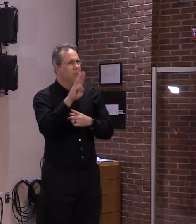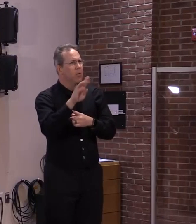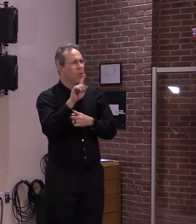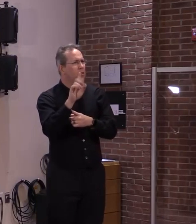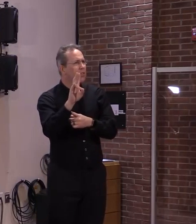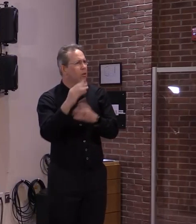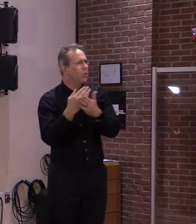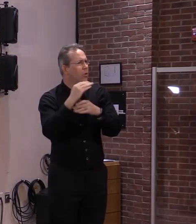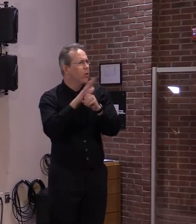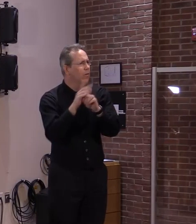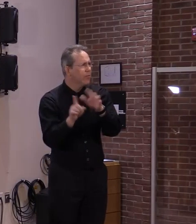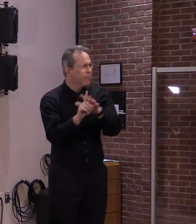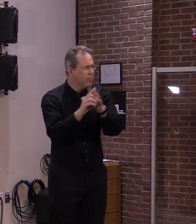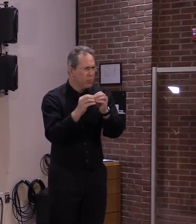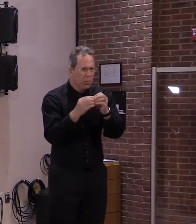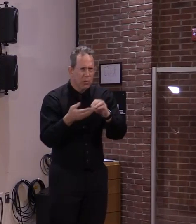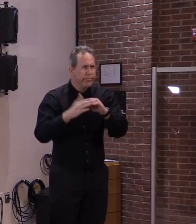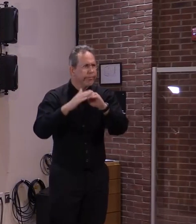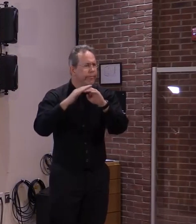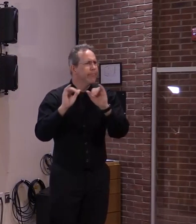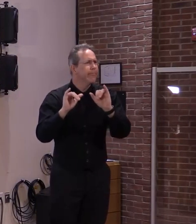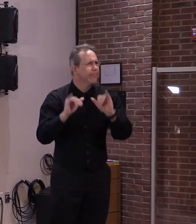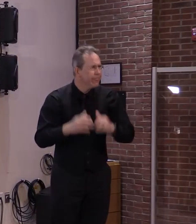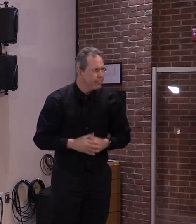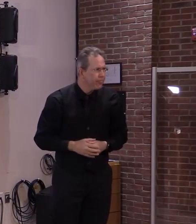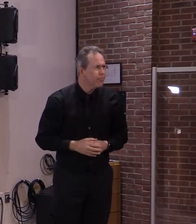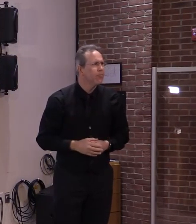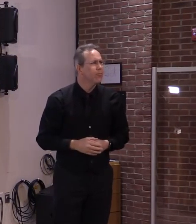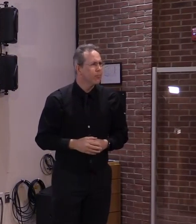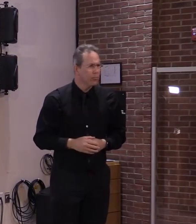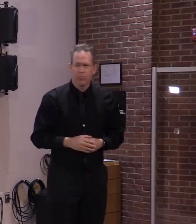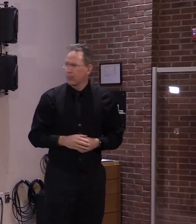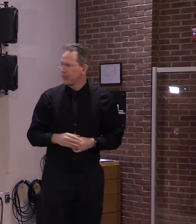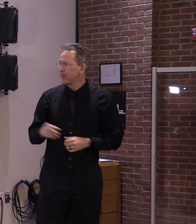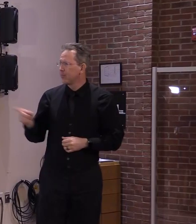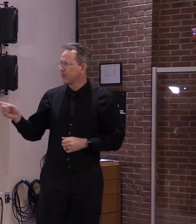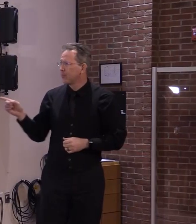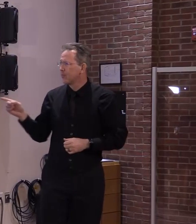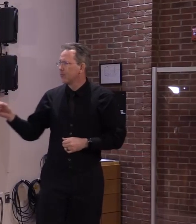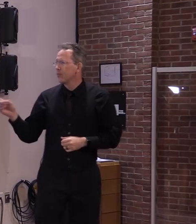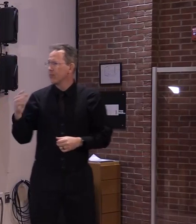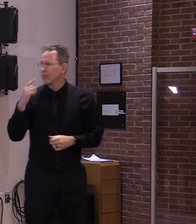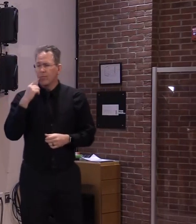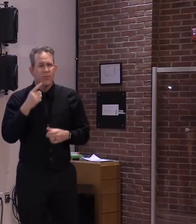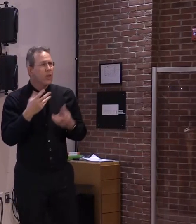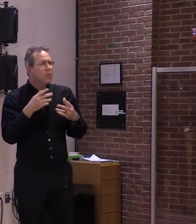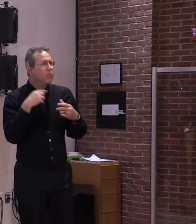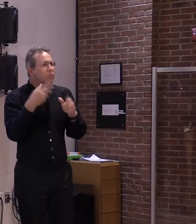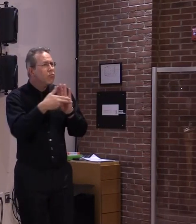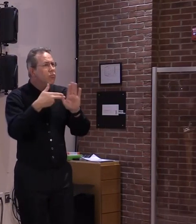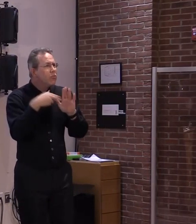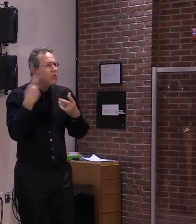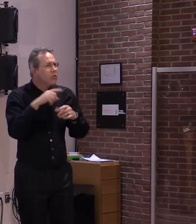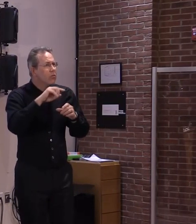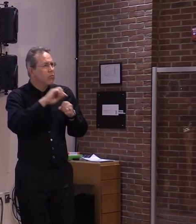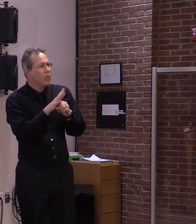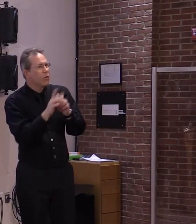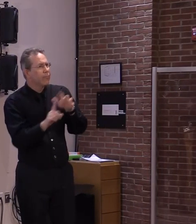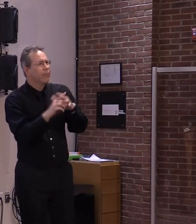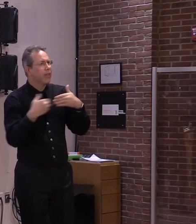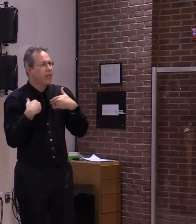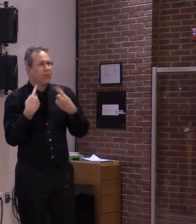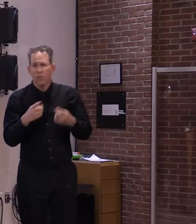nearly half the states in the country as well. And we are seeing some of these trends here in Vermont. For example, this week we crossed